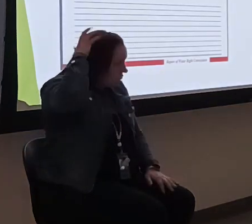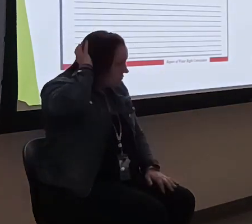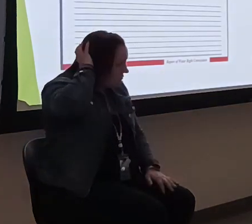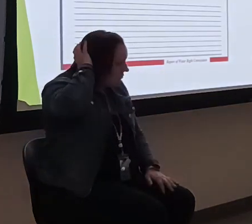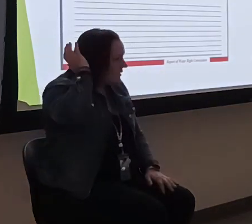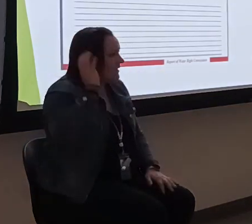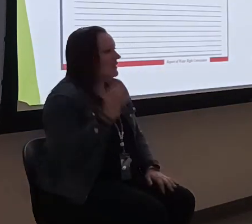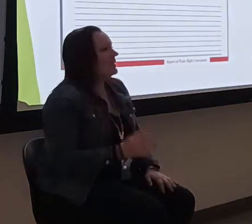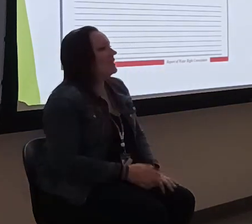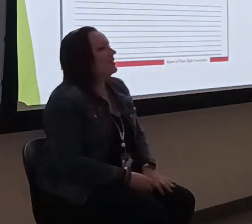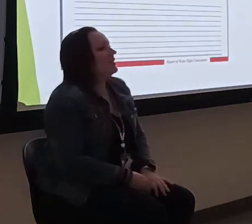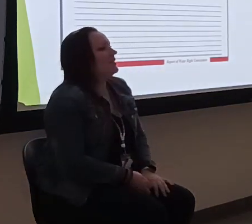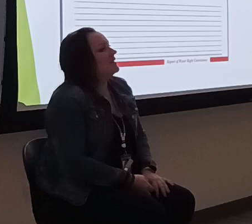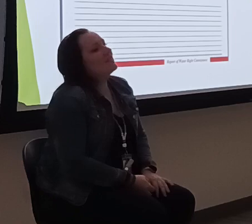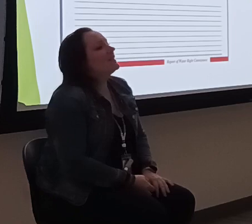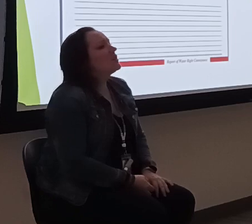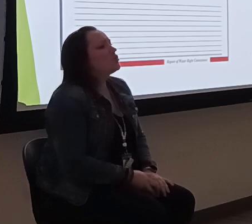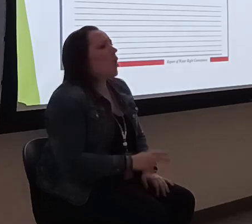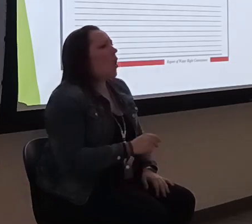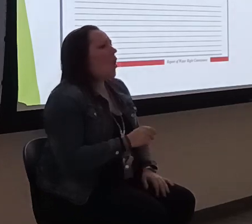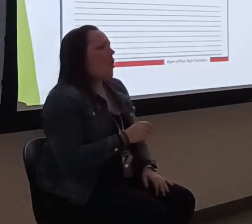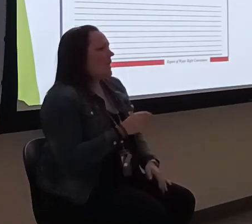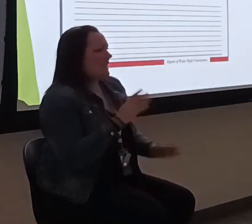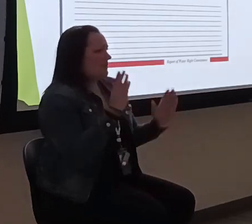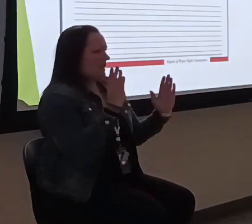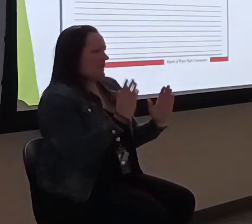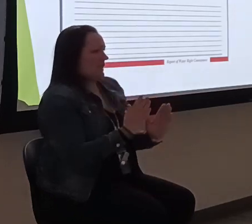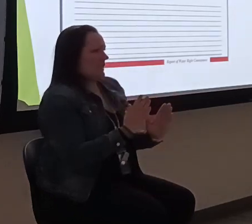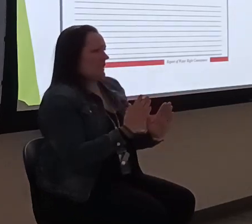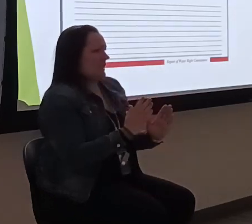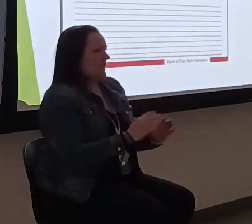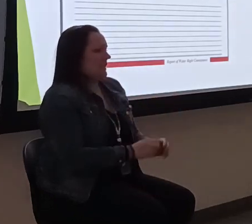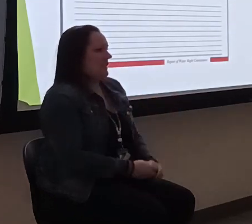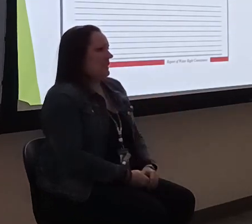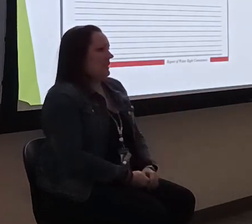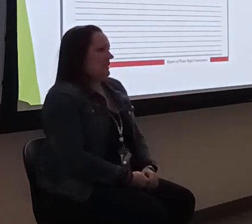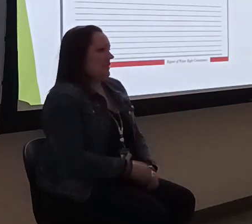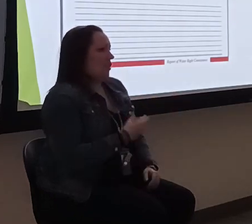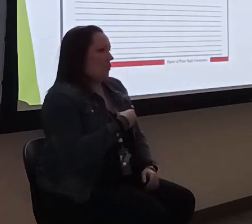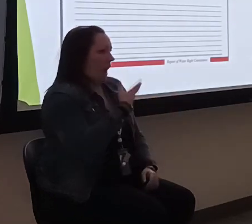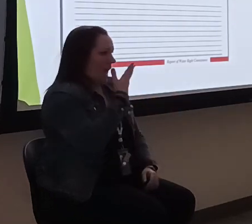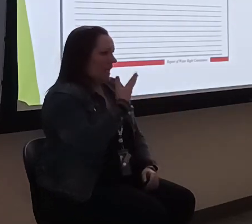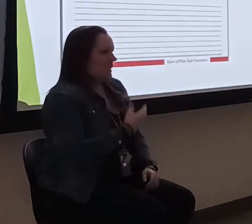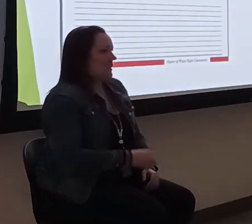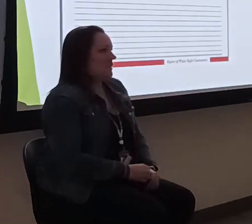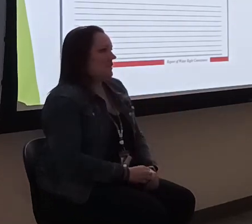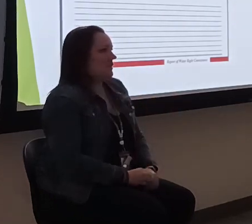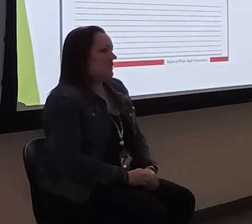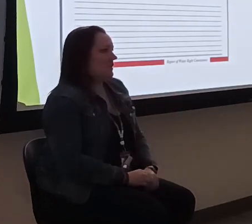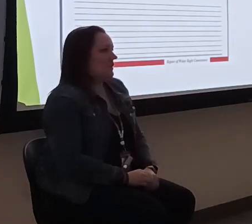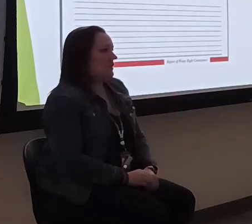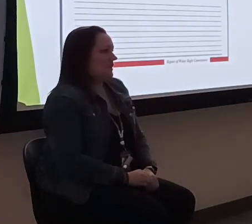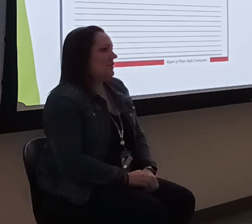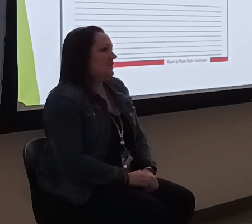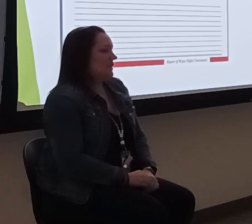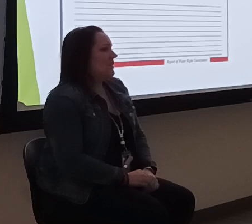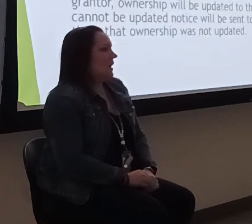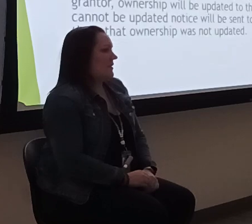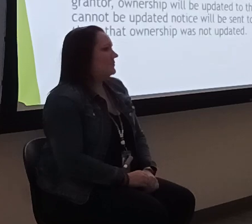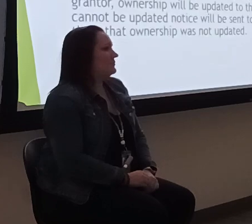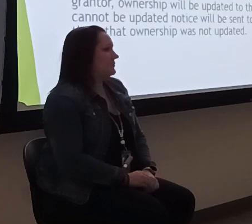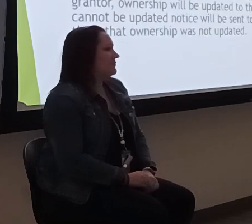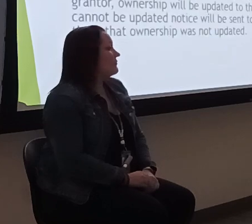2 acres of irrigation and you only have a quarter of that or a half of an acre, you would be using the portion form.